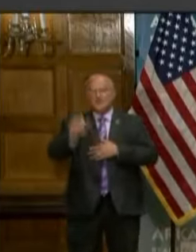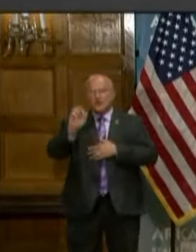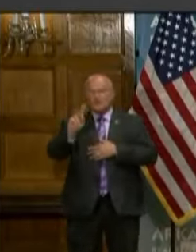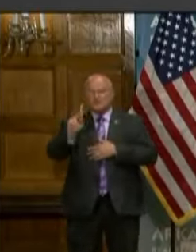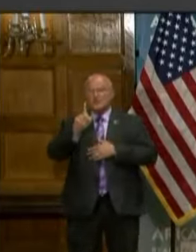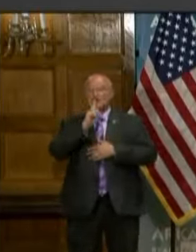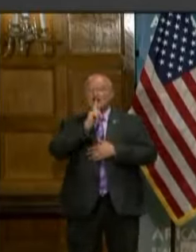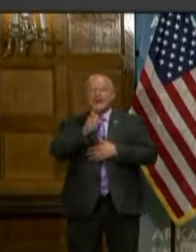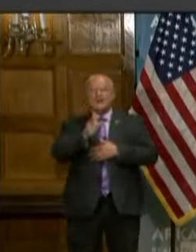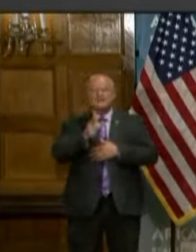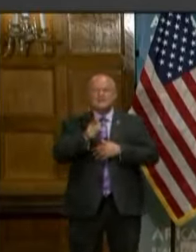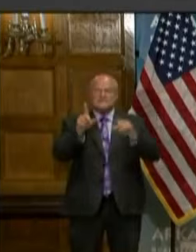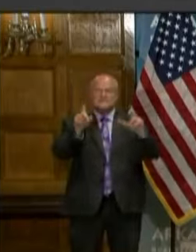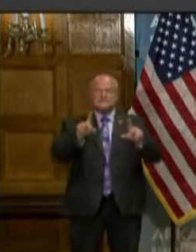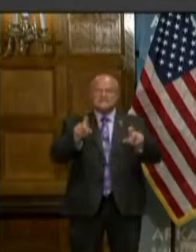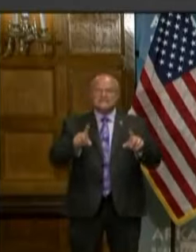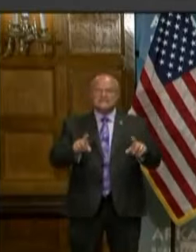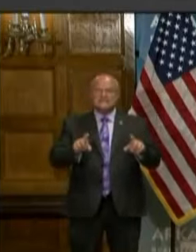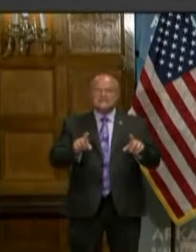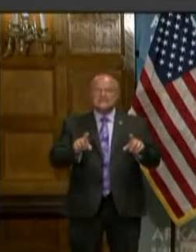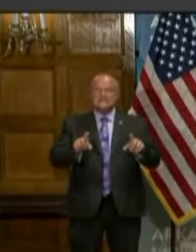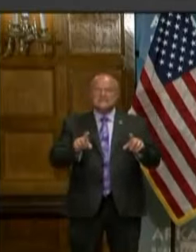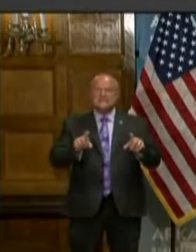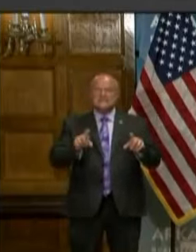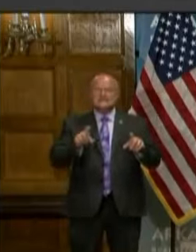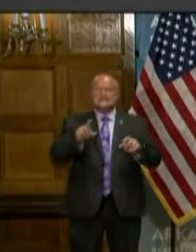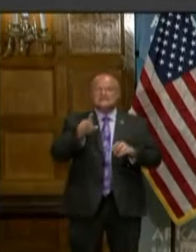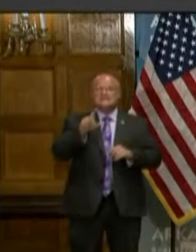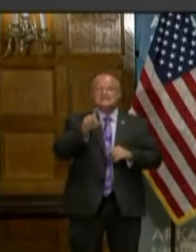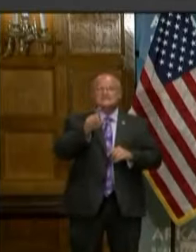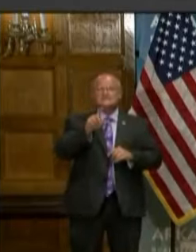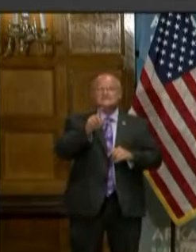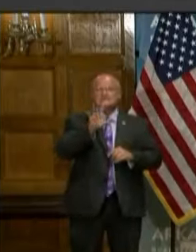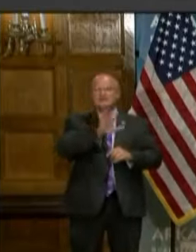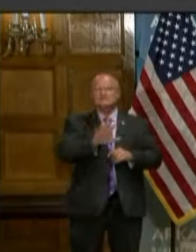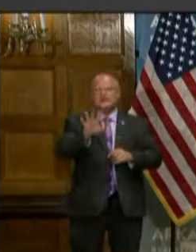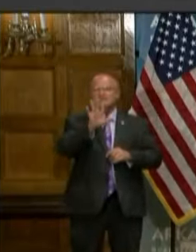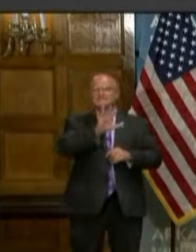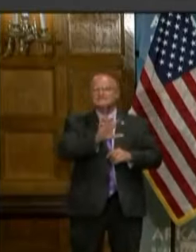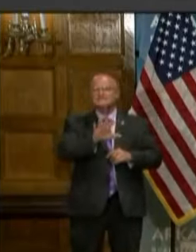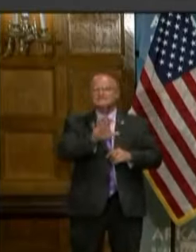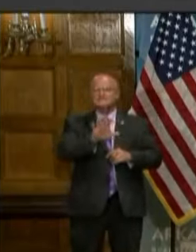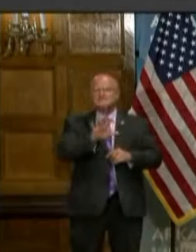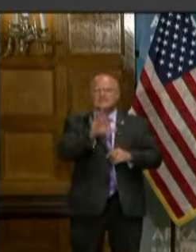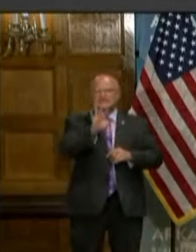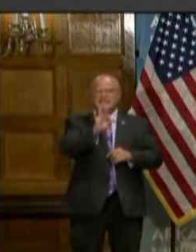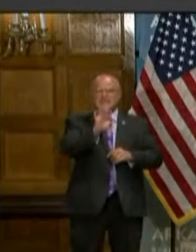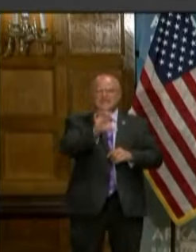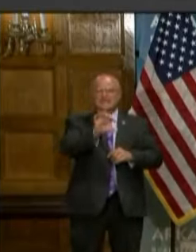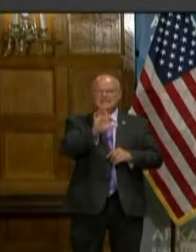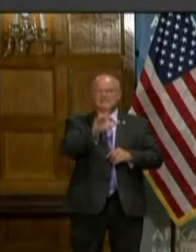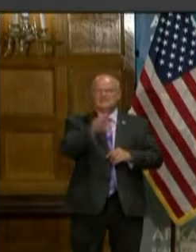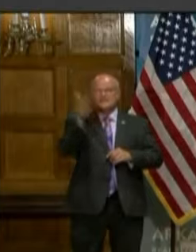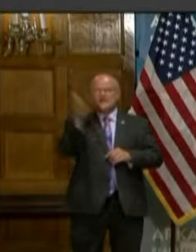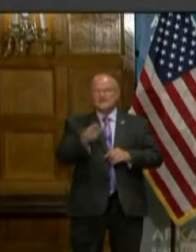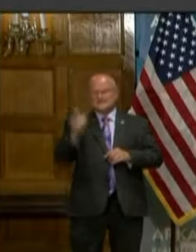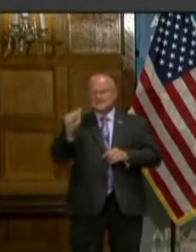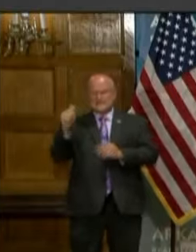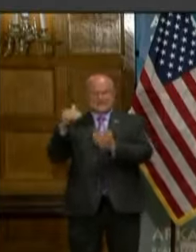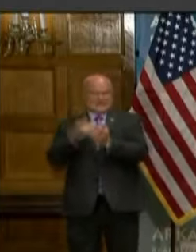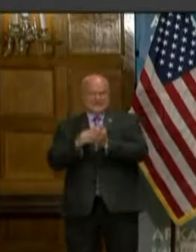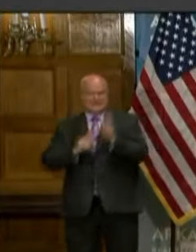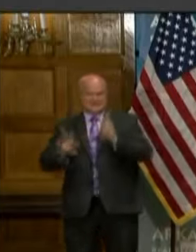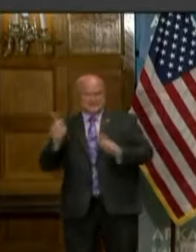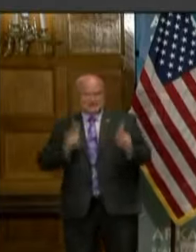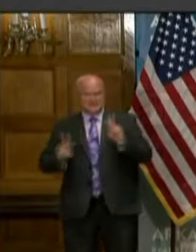Arkansas, we're actually testing per 10,000 residents, at about, looks like about 925, something like